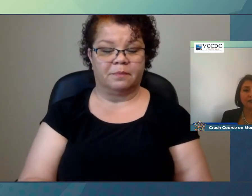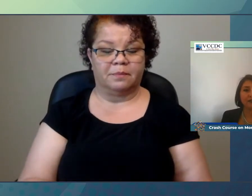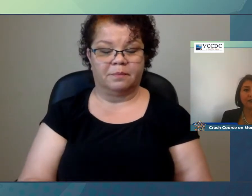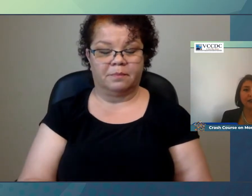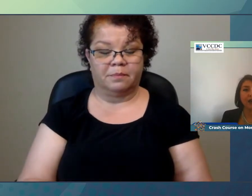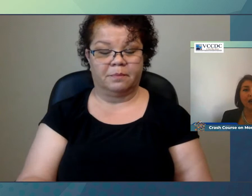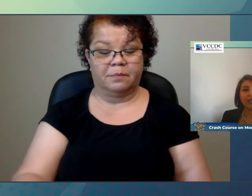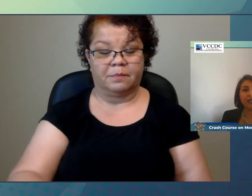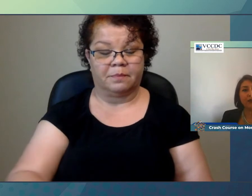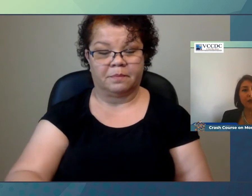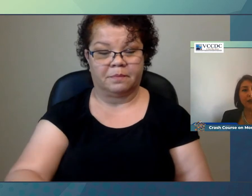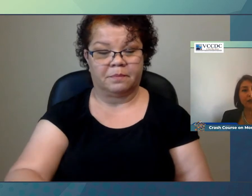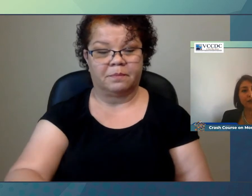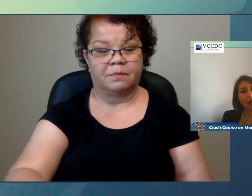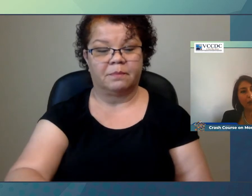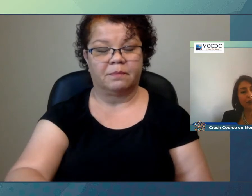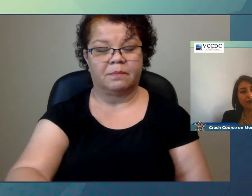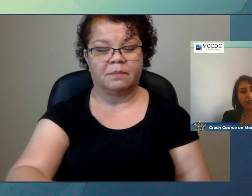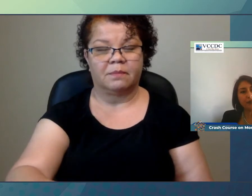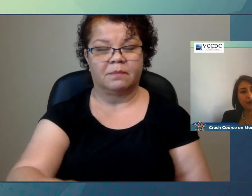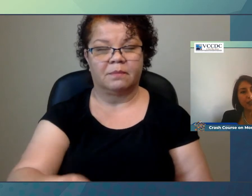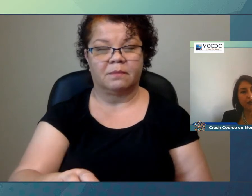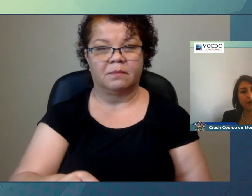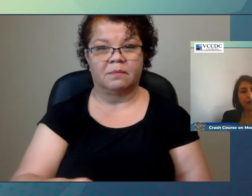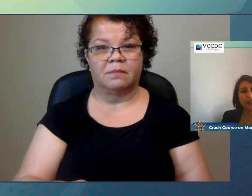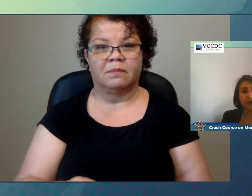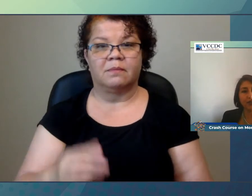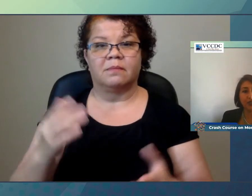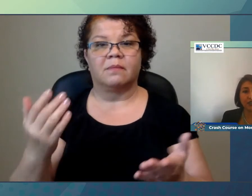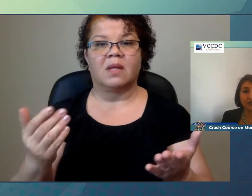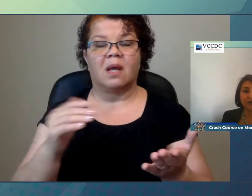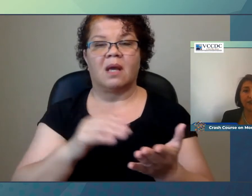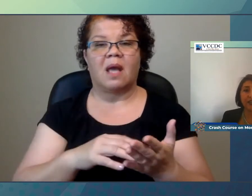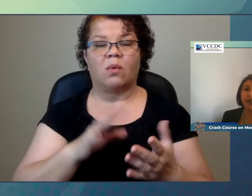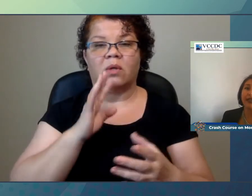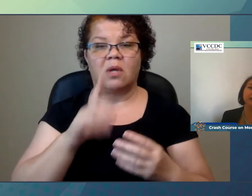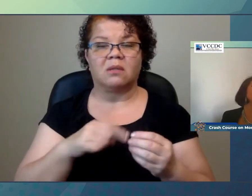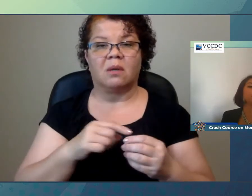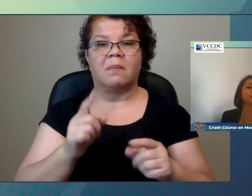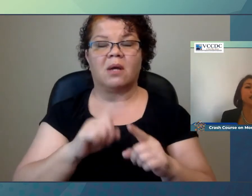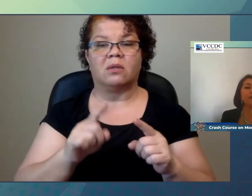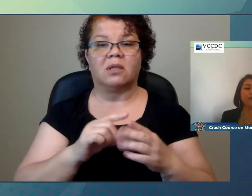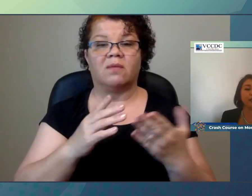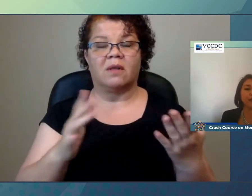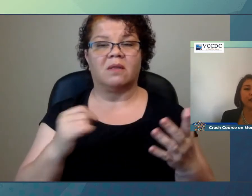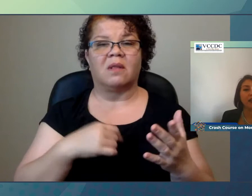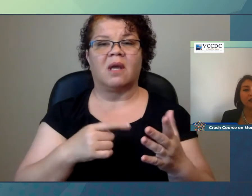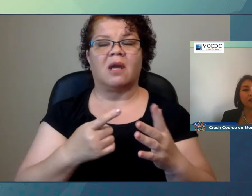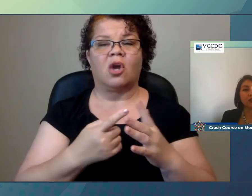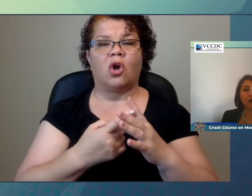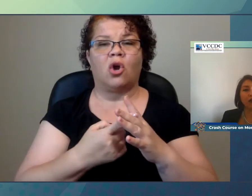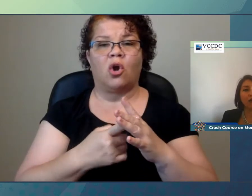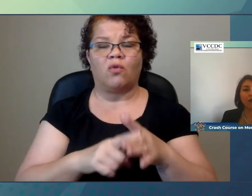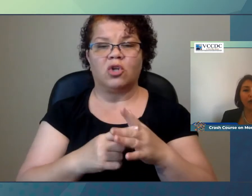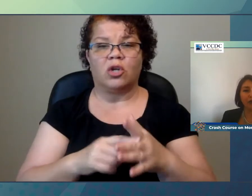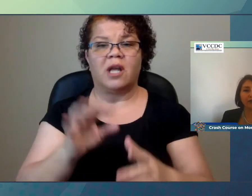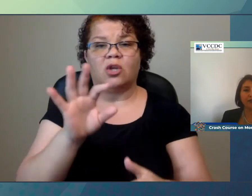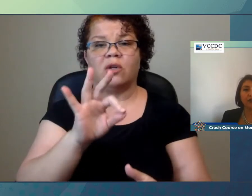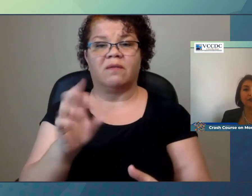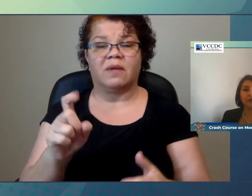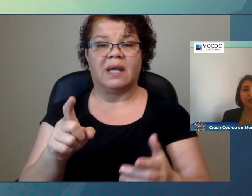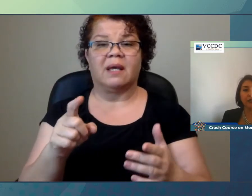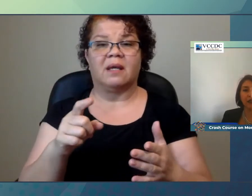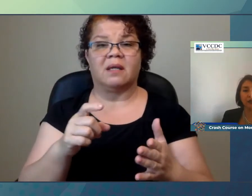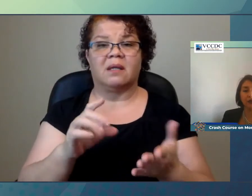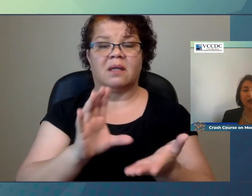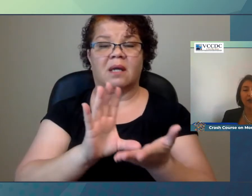Closing costs. Again, we went over a couple of things up here, like origination fee and loan discount fee. These are all parts